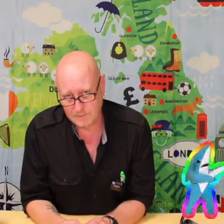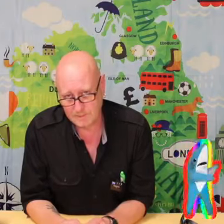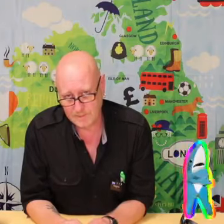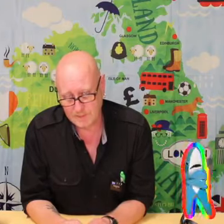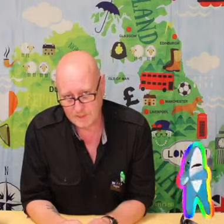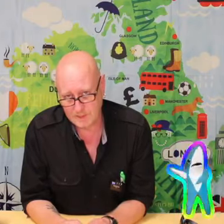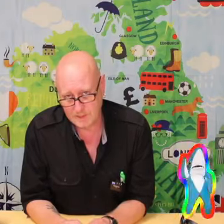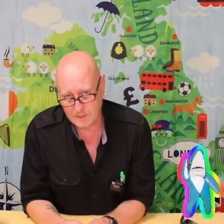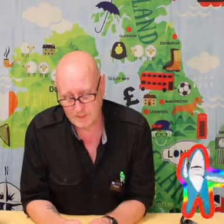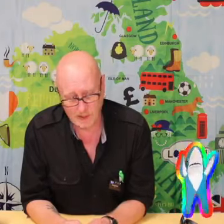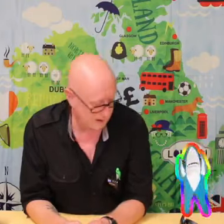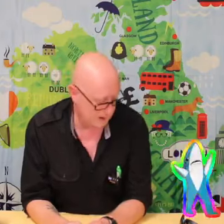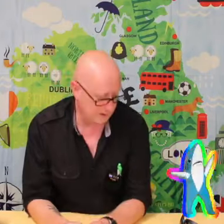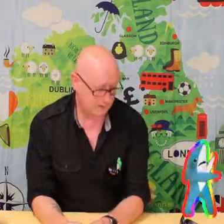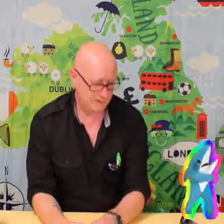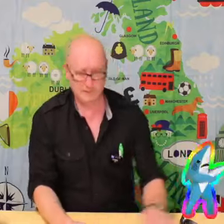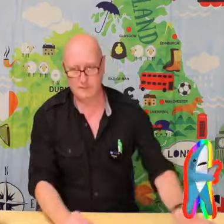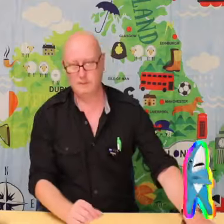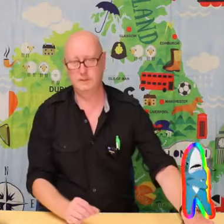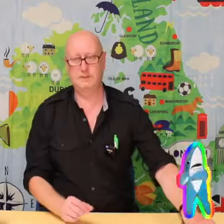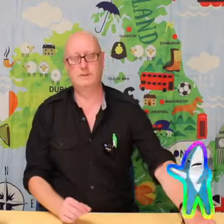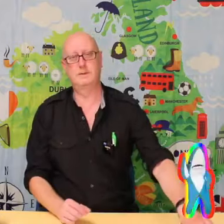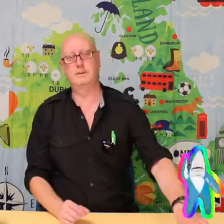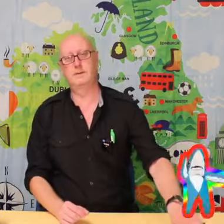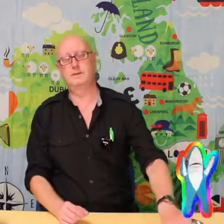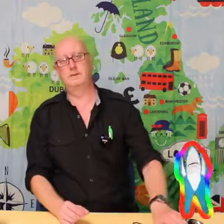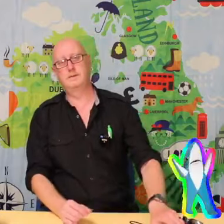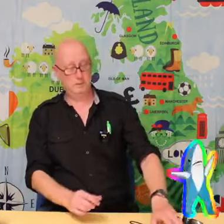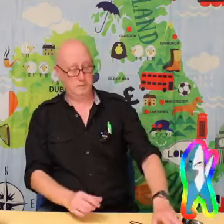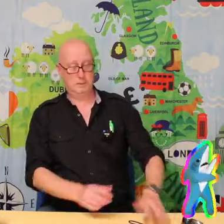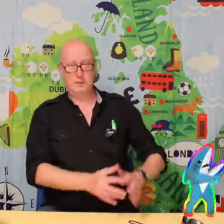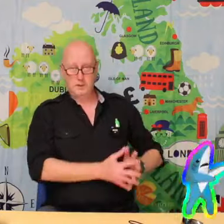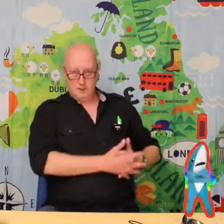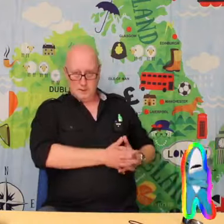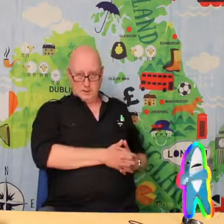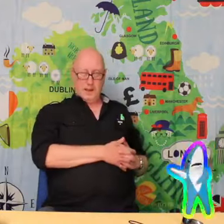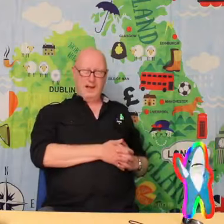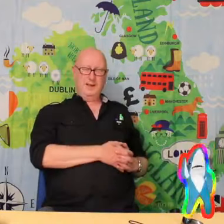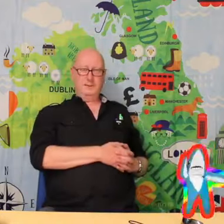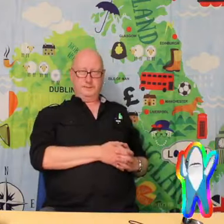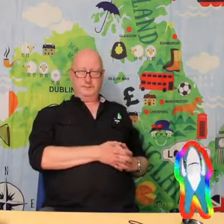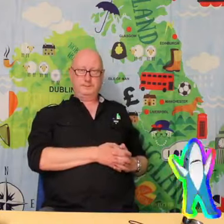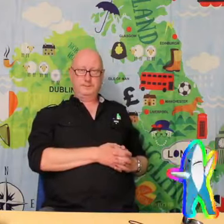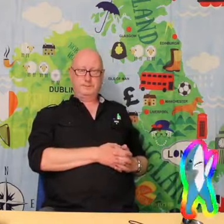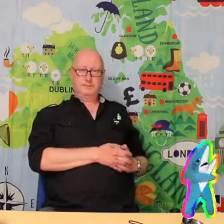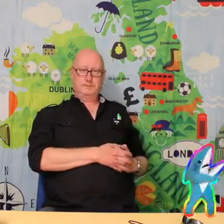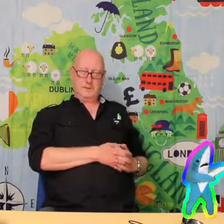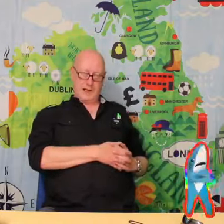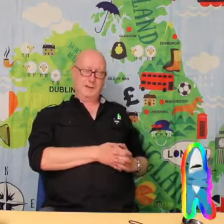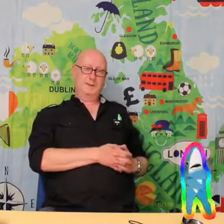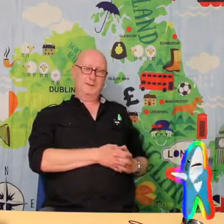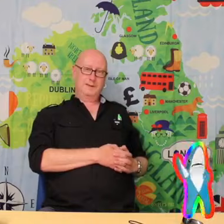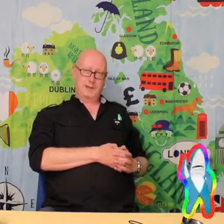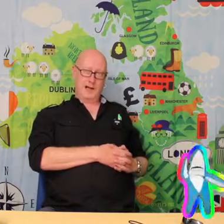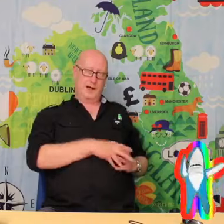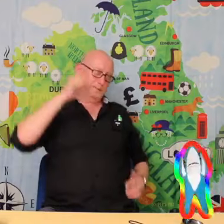wrote to politicians and writers, and she wrote to Sir Patrick Moore. Oh, aye. him off there, that Sky